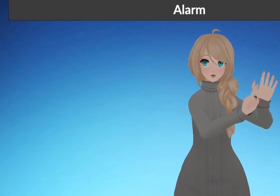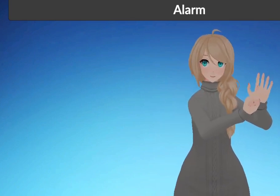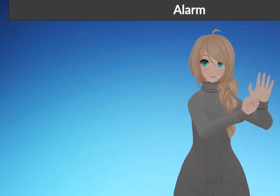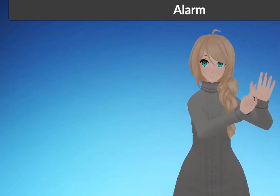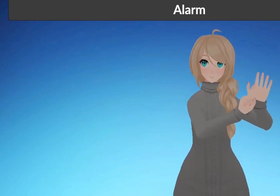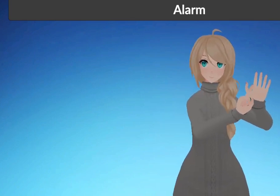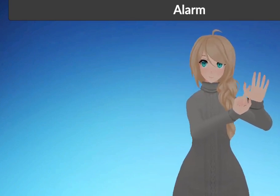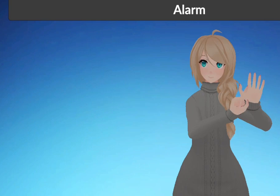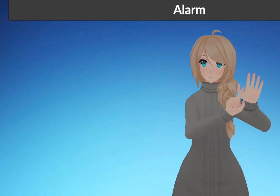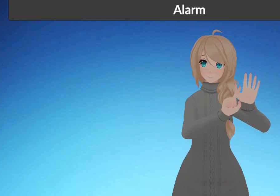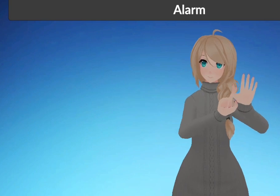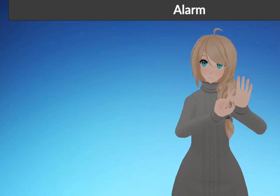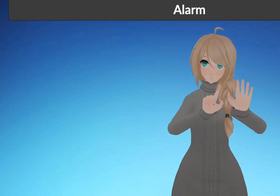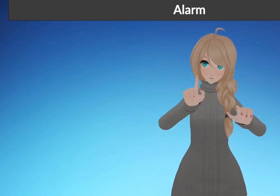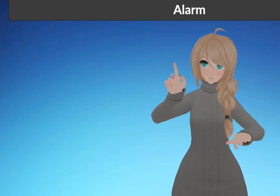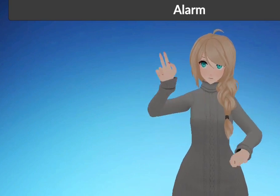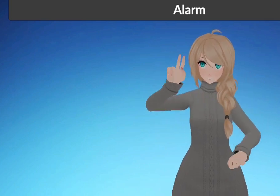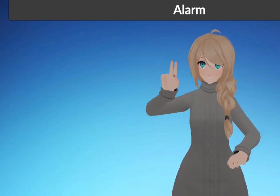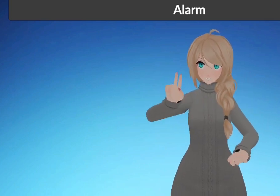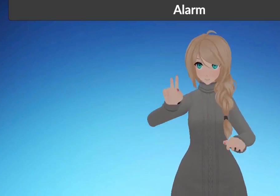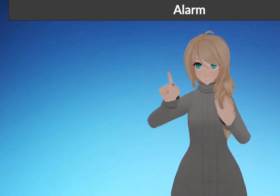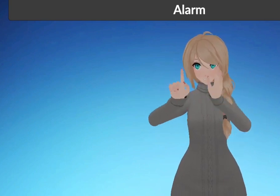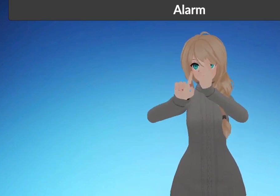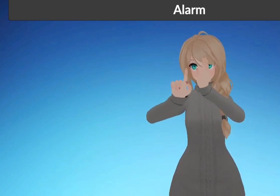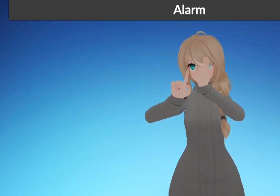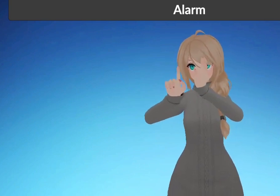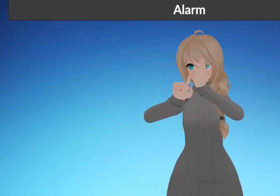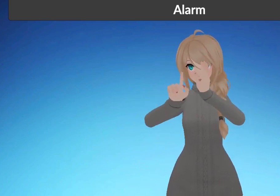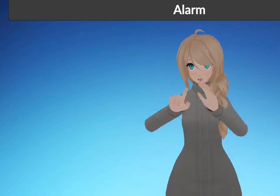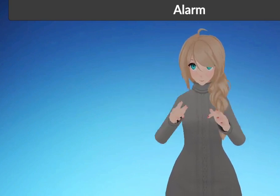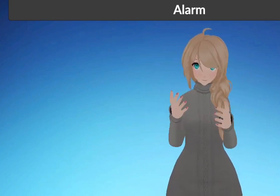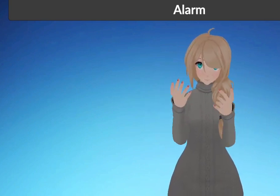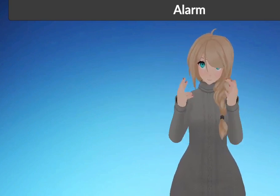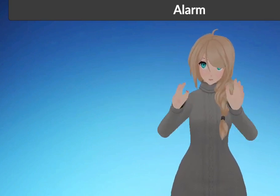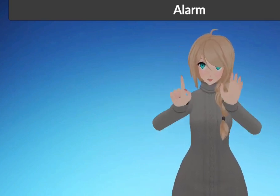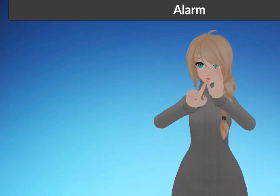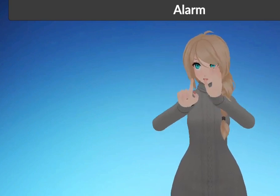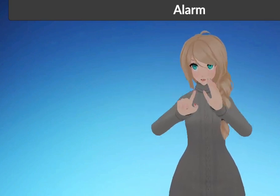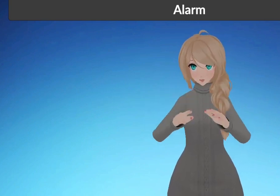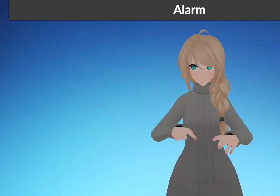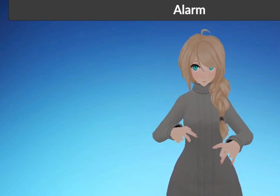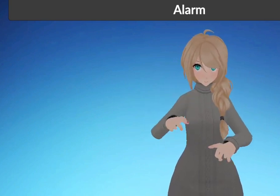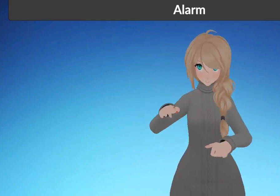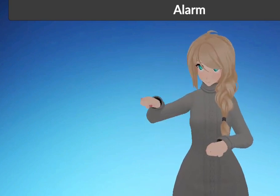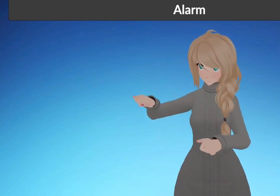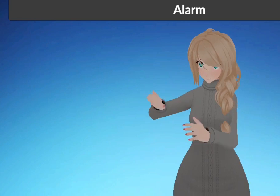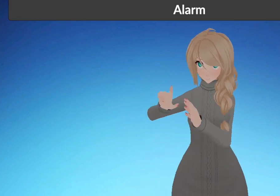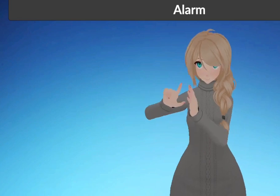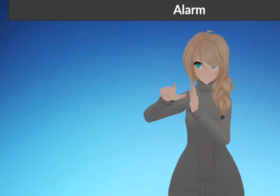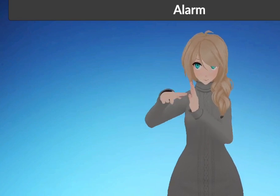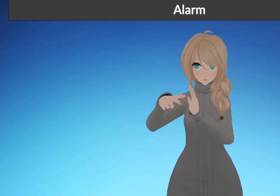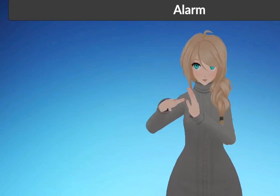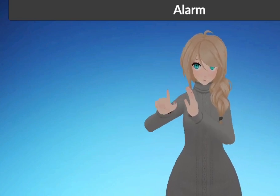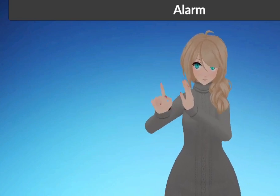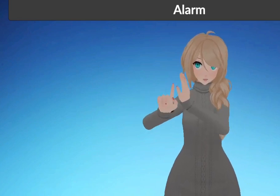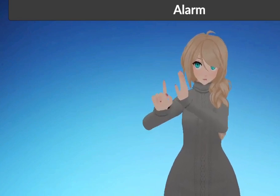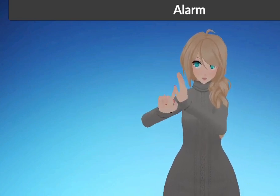Alarm. Same as scuba alarm, fire alarm, clock